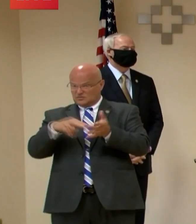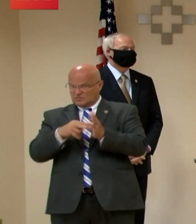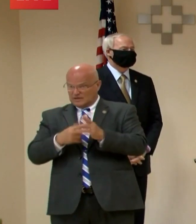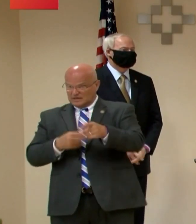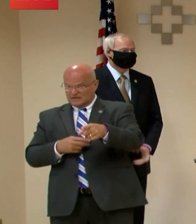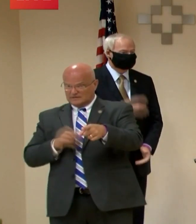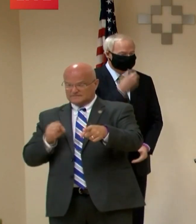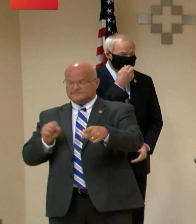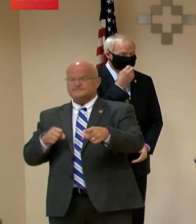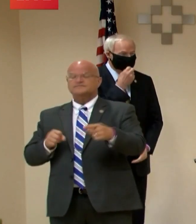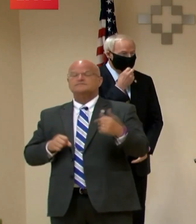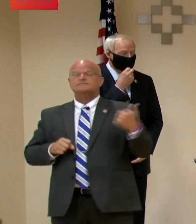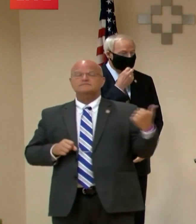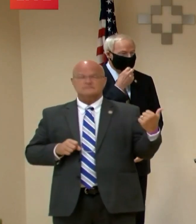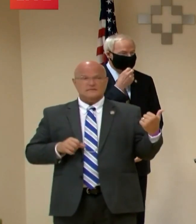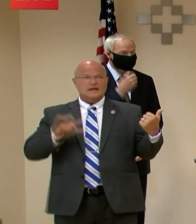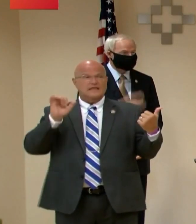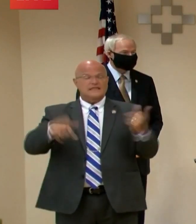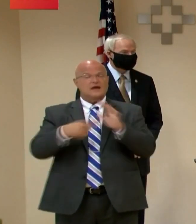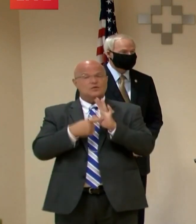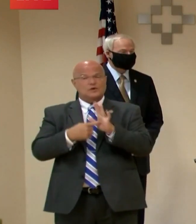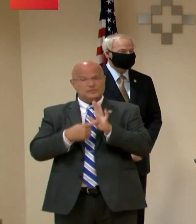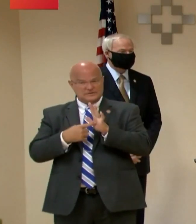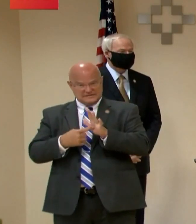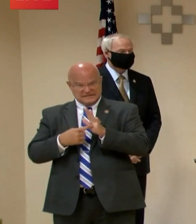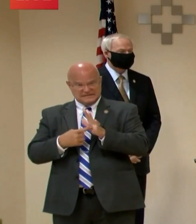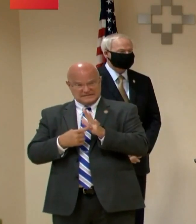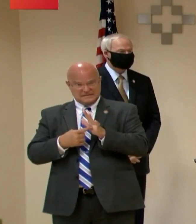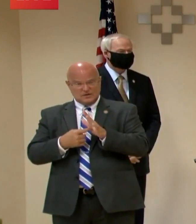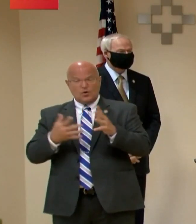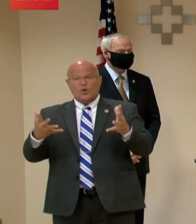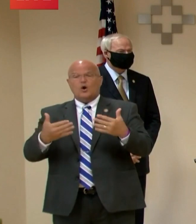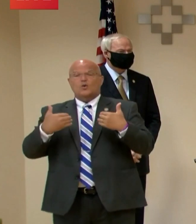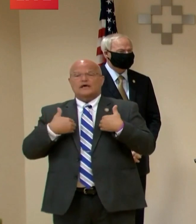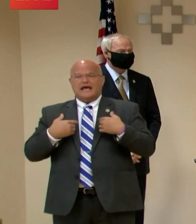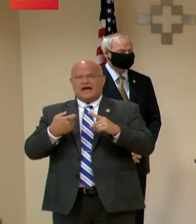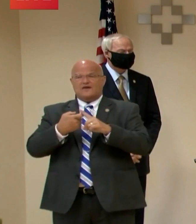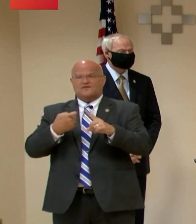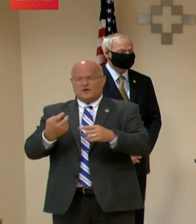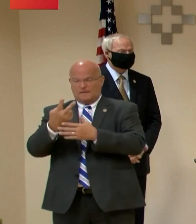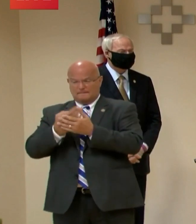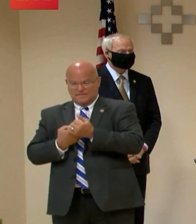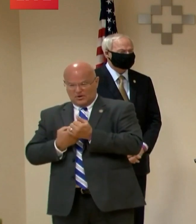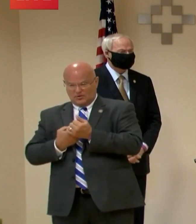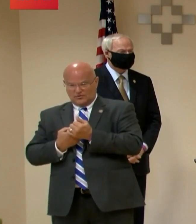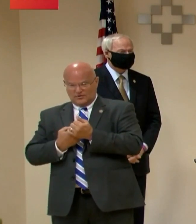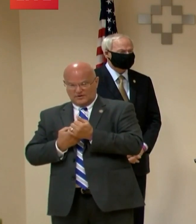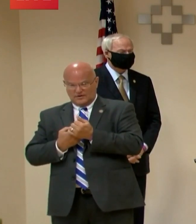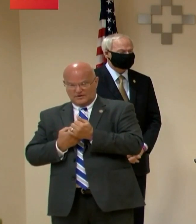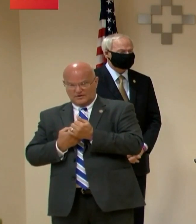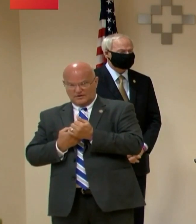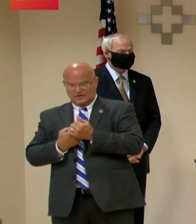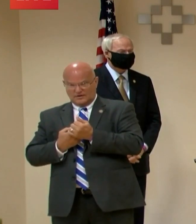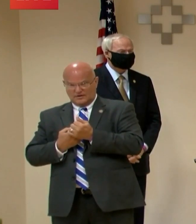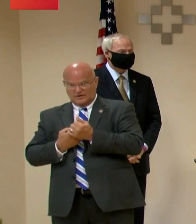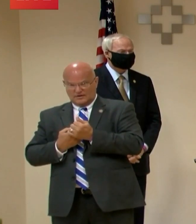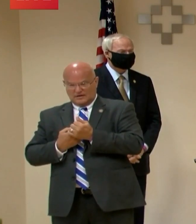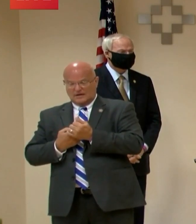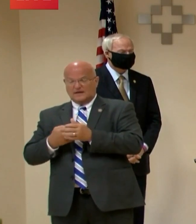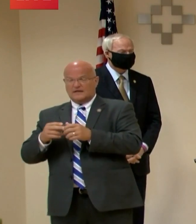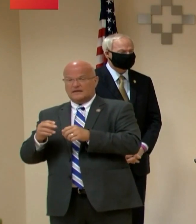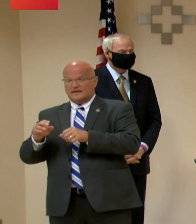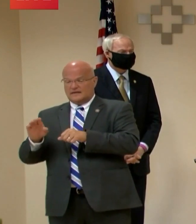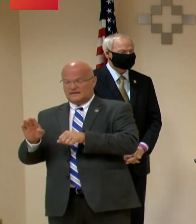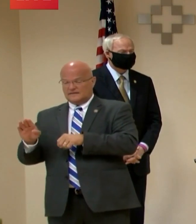to? Yes. Okay, that represents what we have from both those tests performed